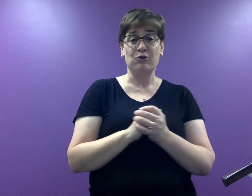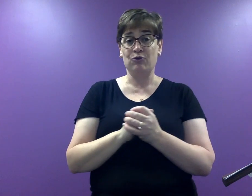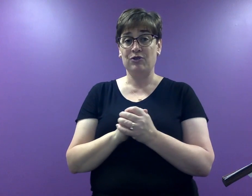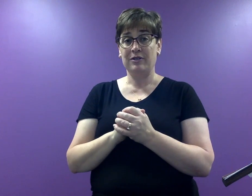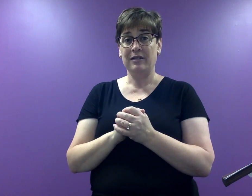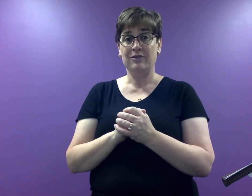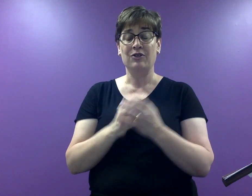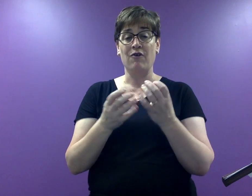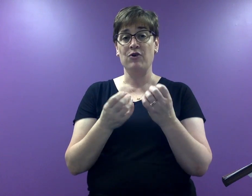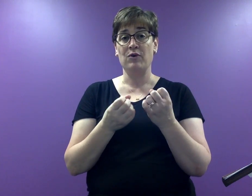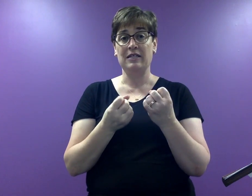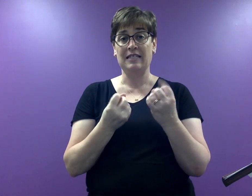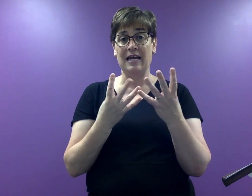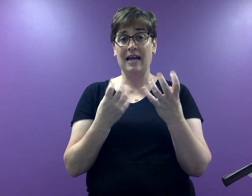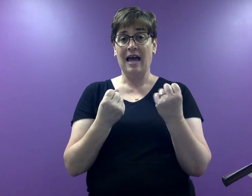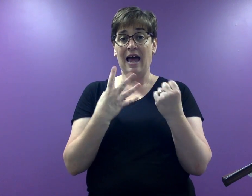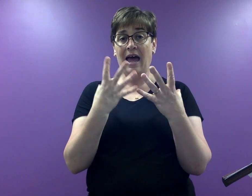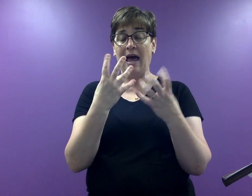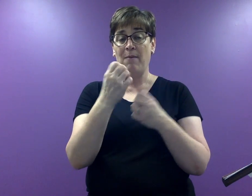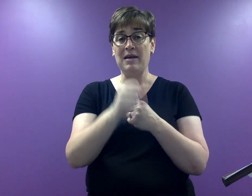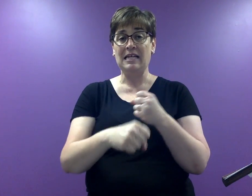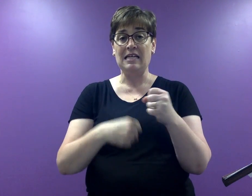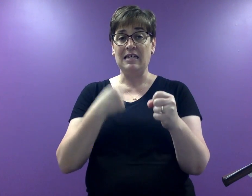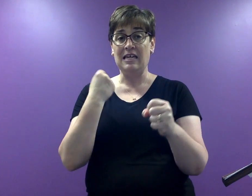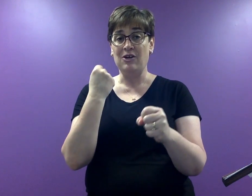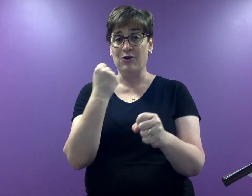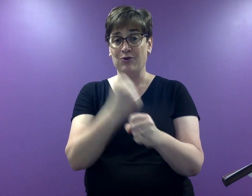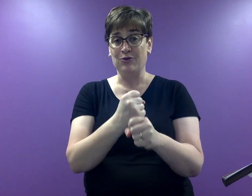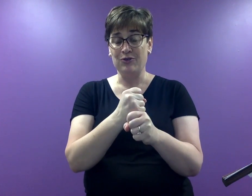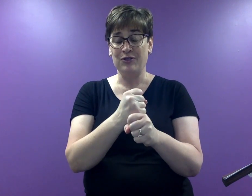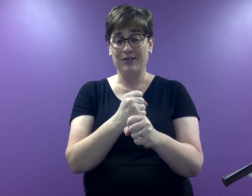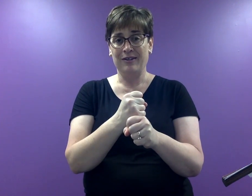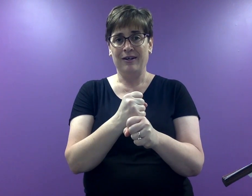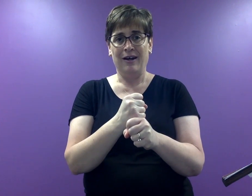Years. So if you wanted to say, how many years